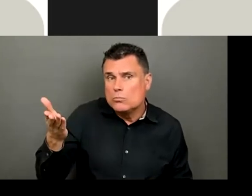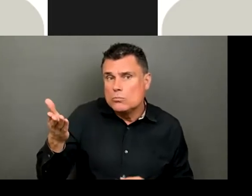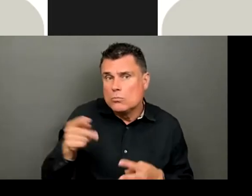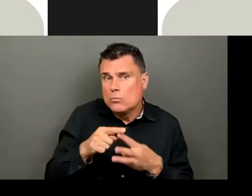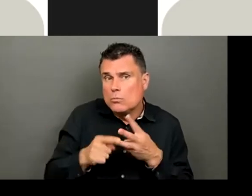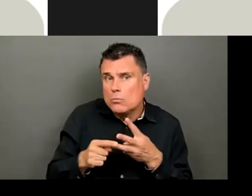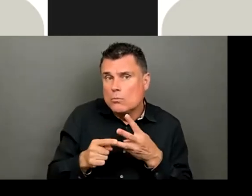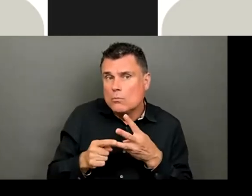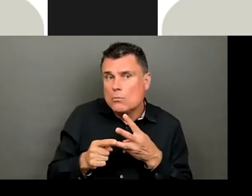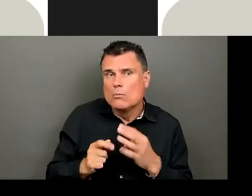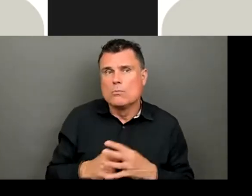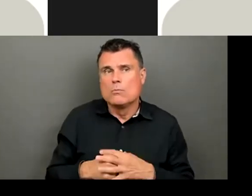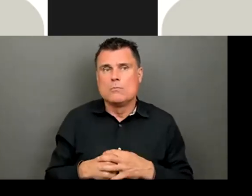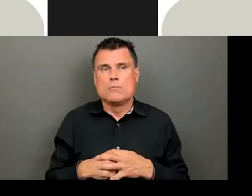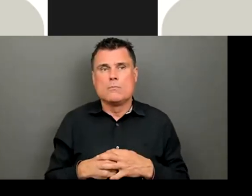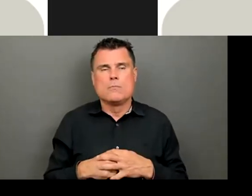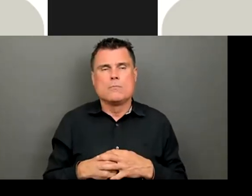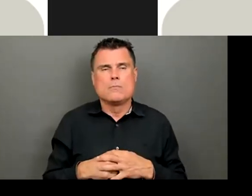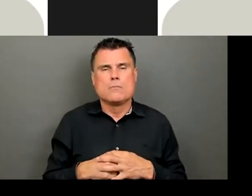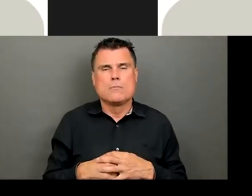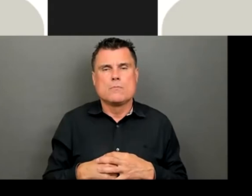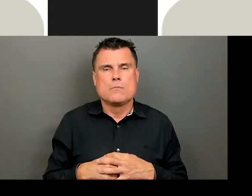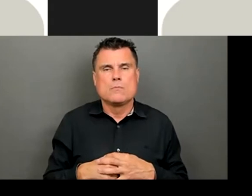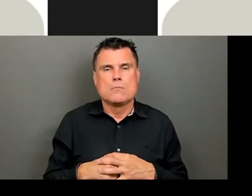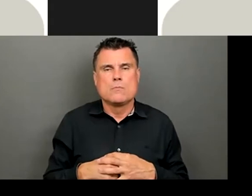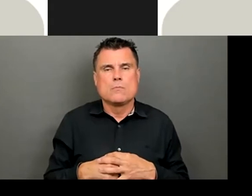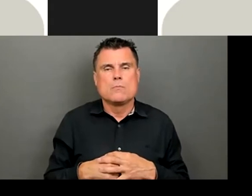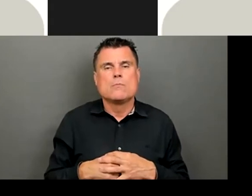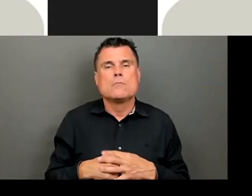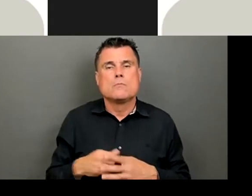Thank you. Thank you. So to respond to the first question where